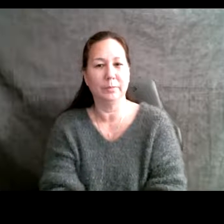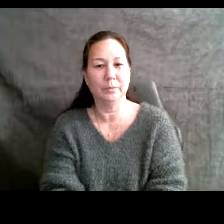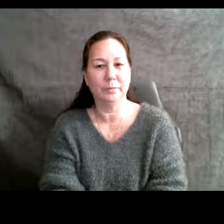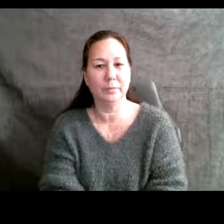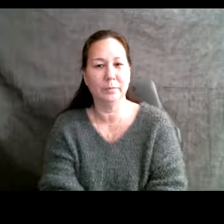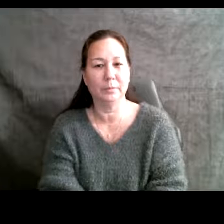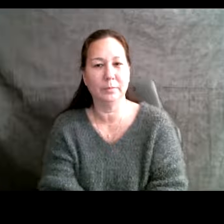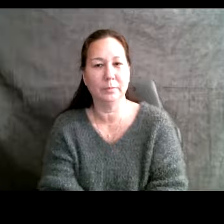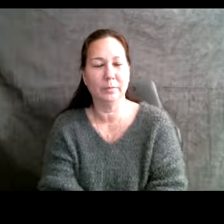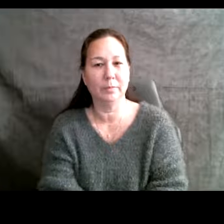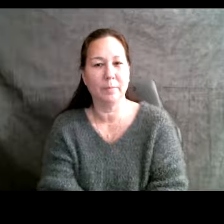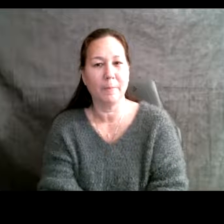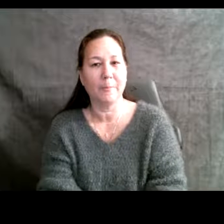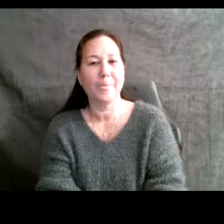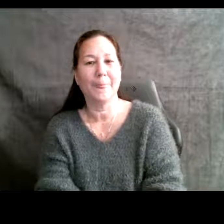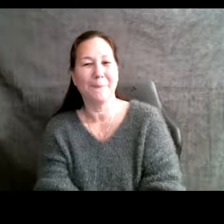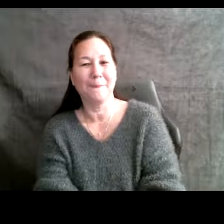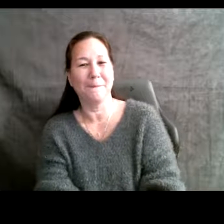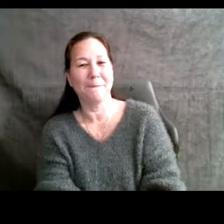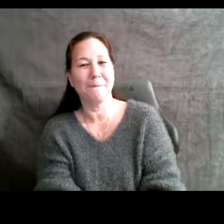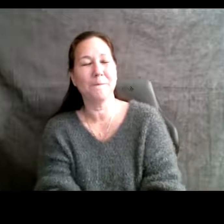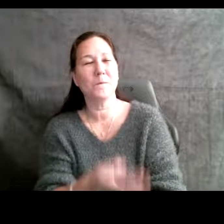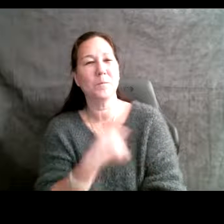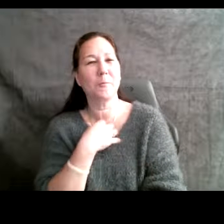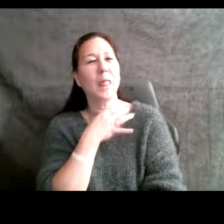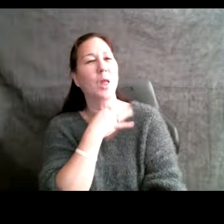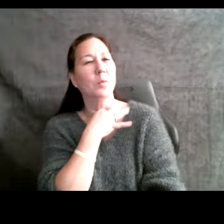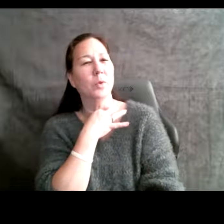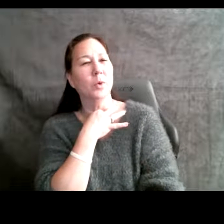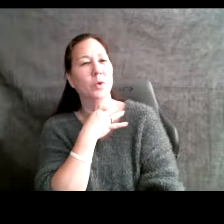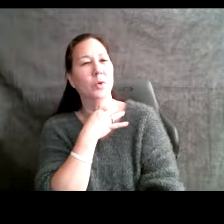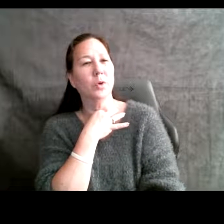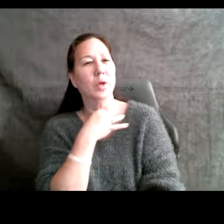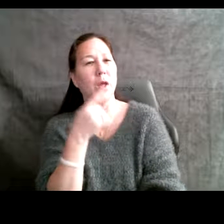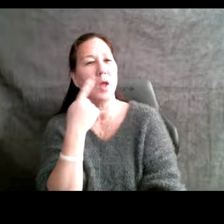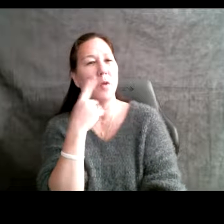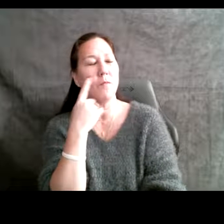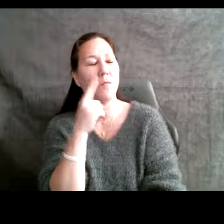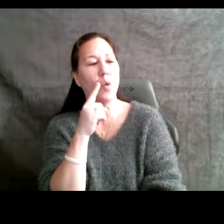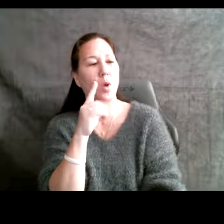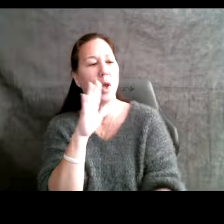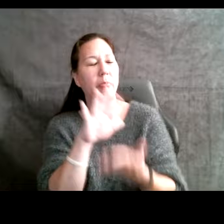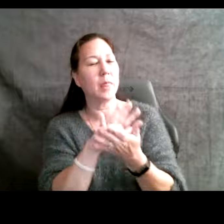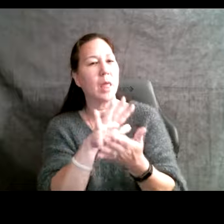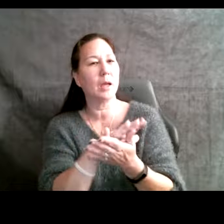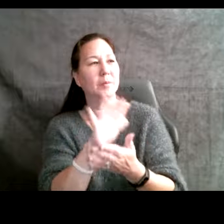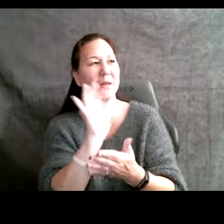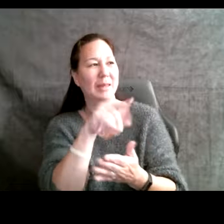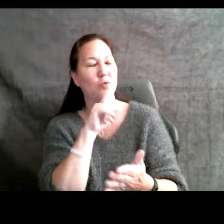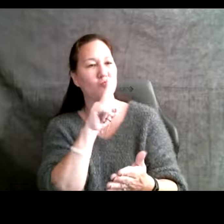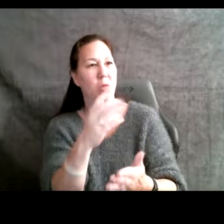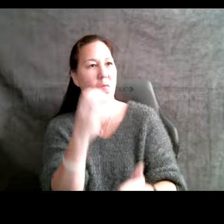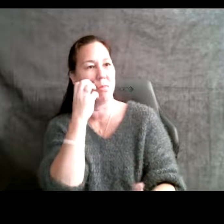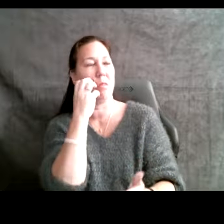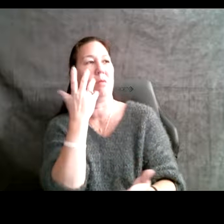Rishi, I'm wondering whether similar to, I mean, for the documents that are so dense, does it make sense